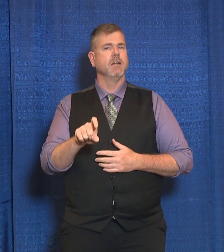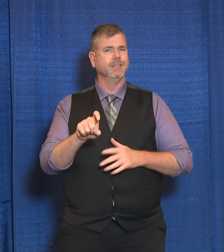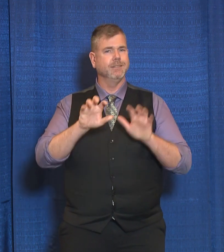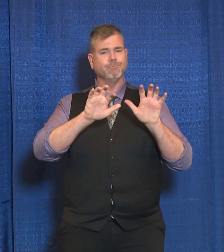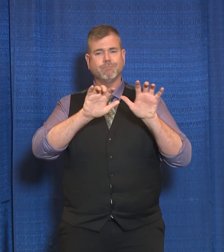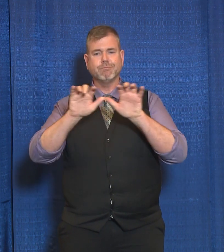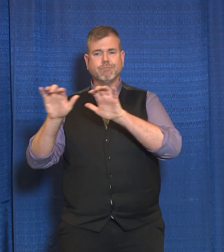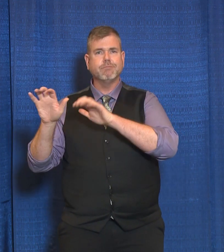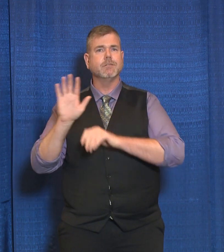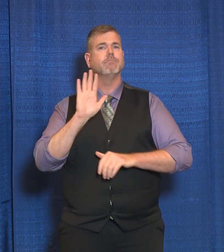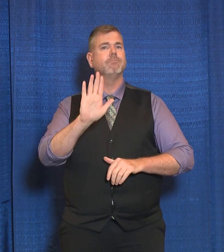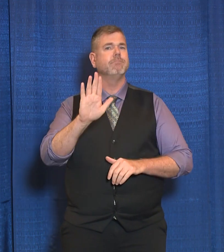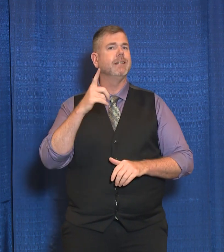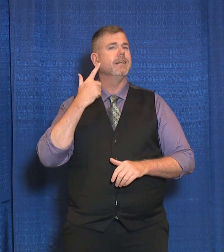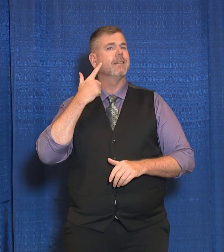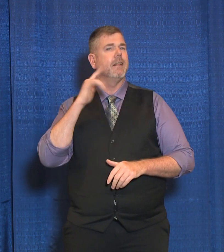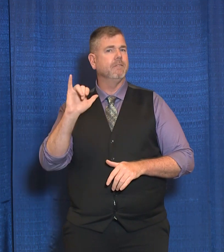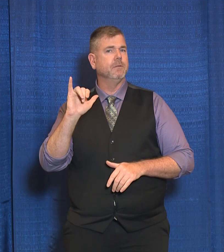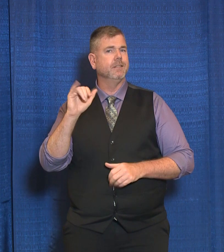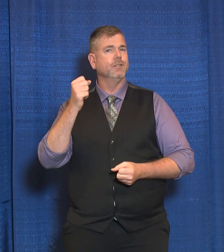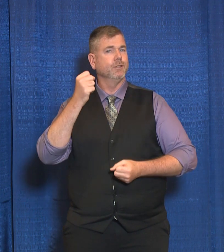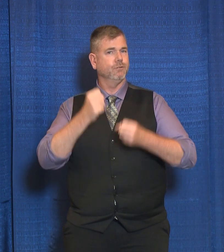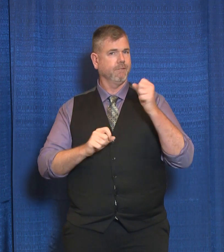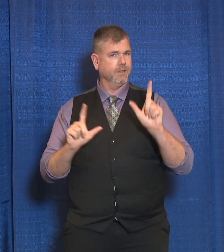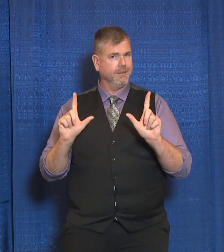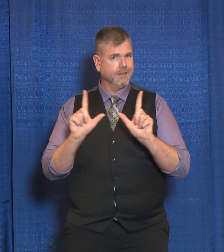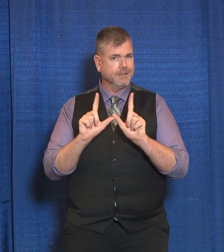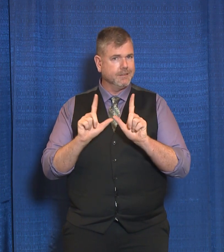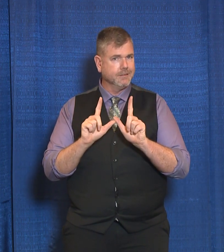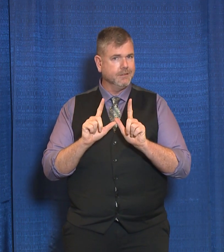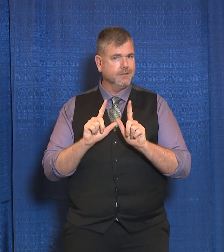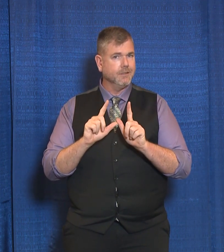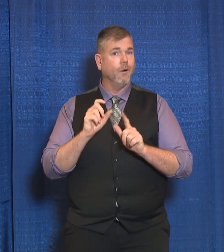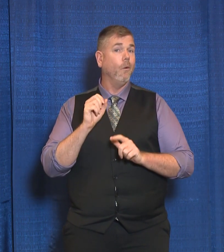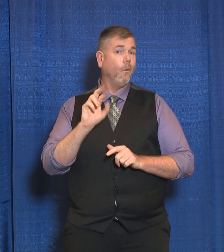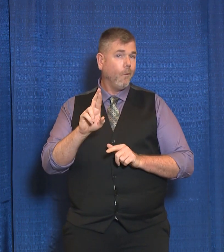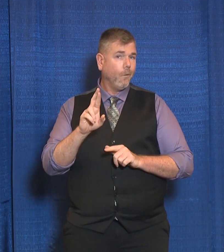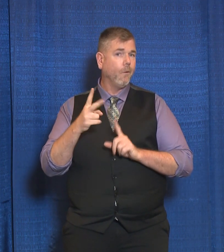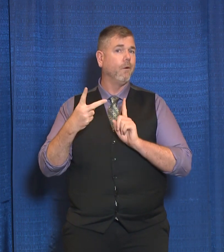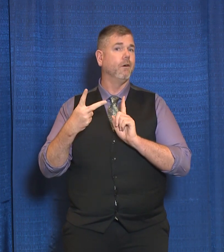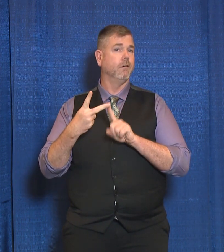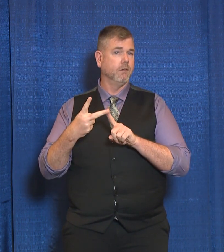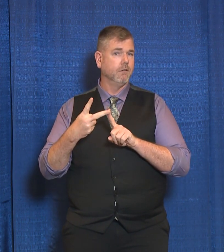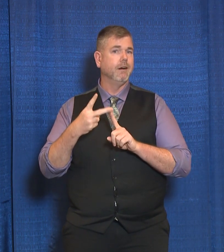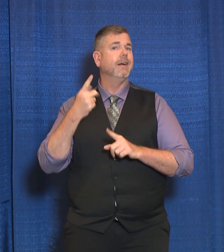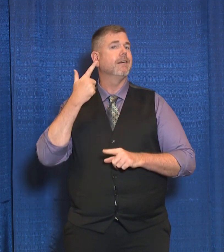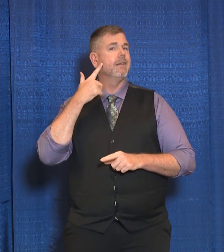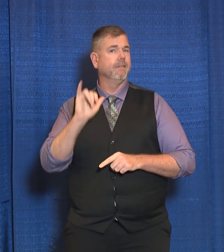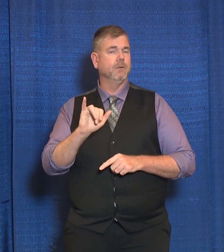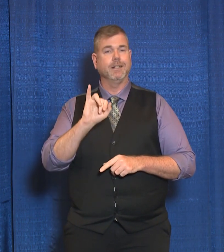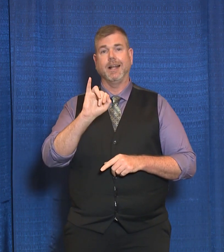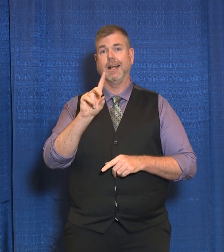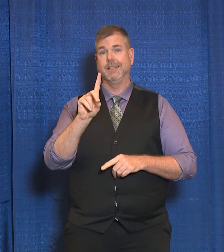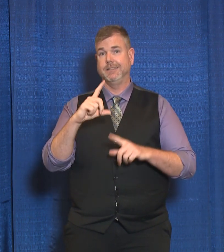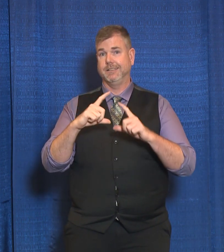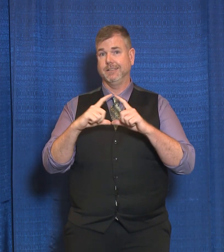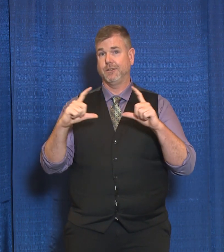You must enter your California driver's license or identification card number, if you have one.